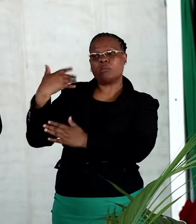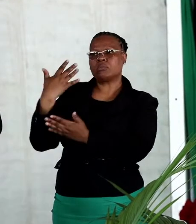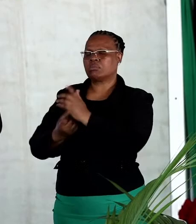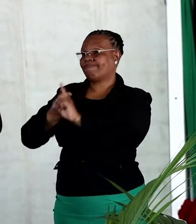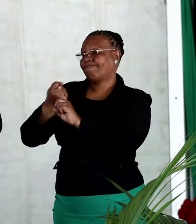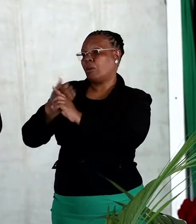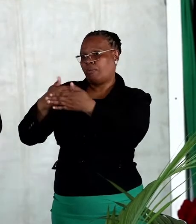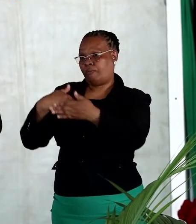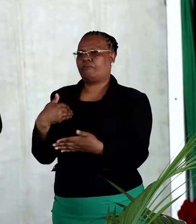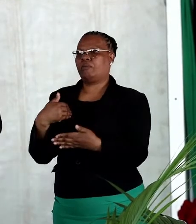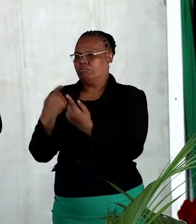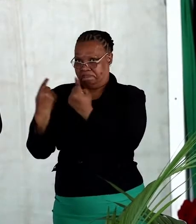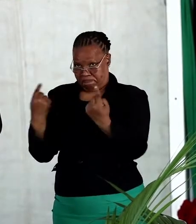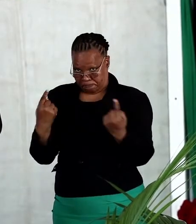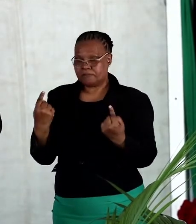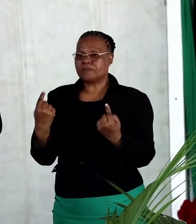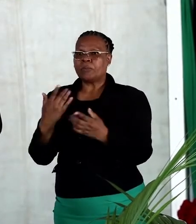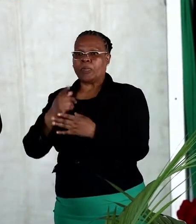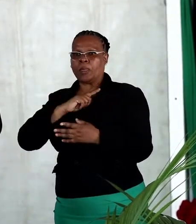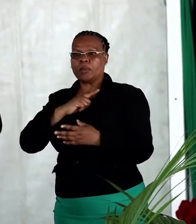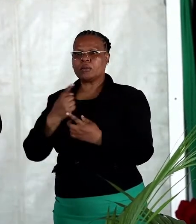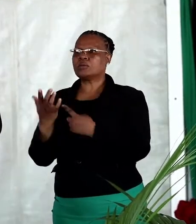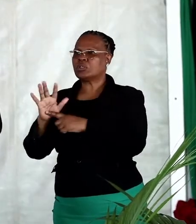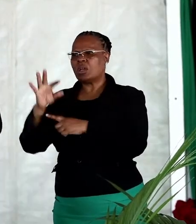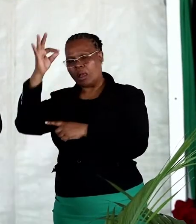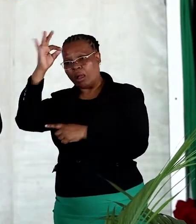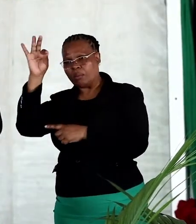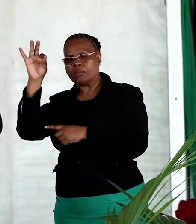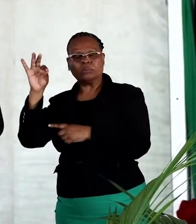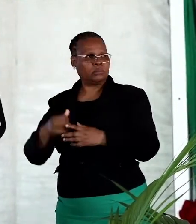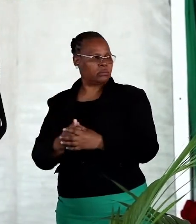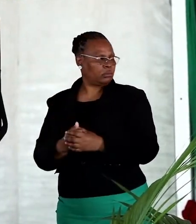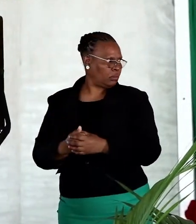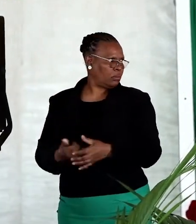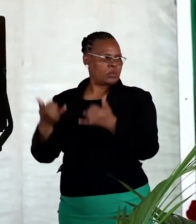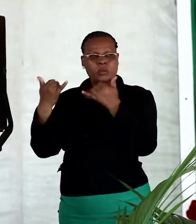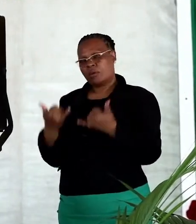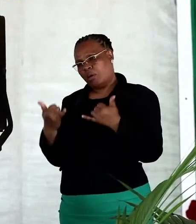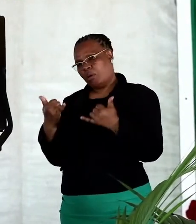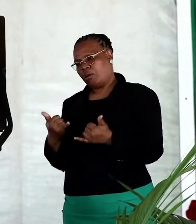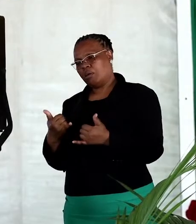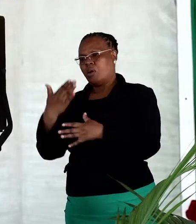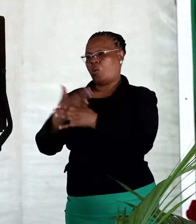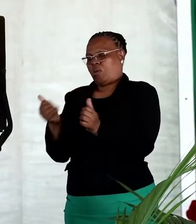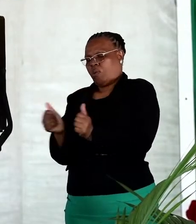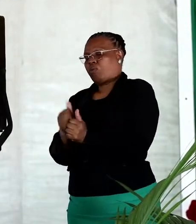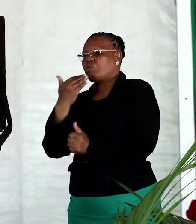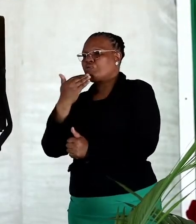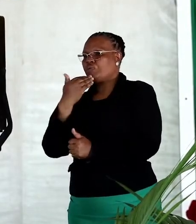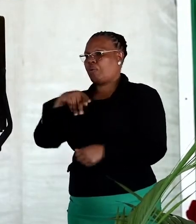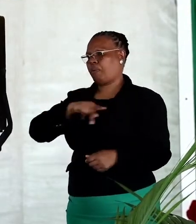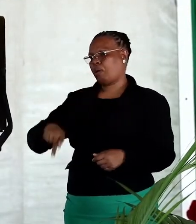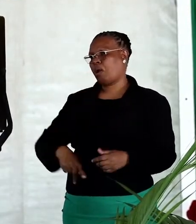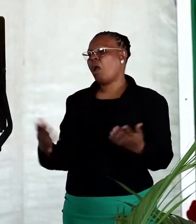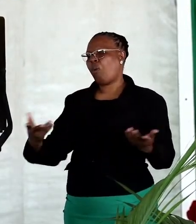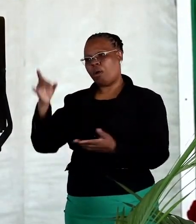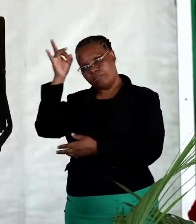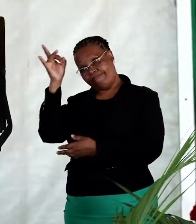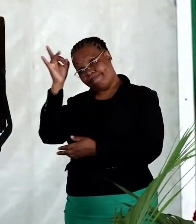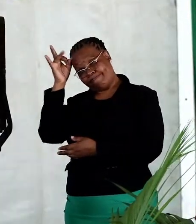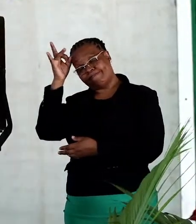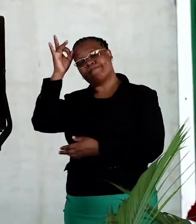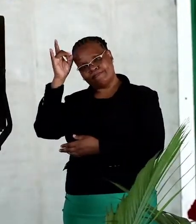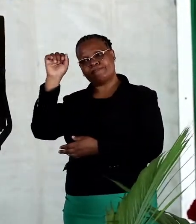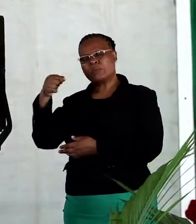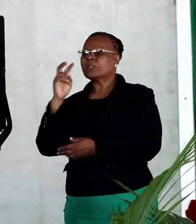oppressive government regime. Namhlanje, as we're working with Premier Upper A. King Williamstown, siye sabona le